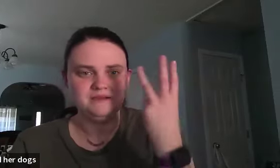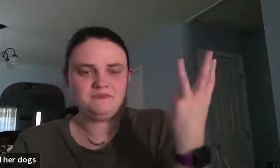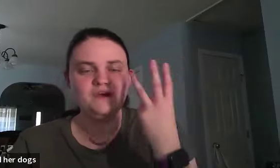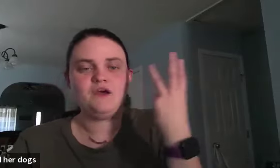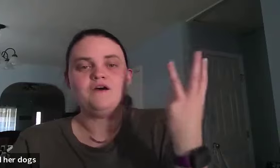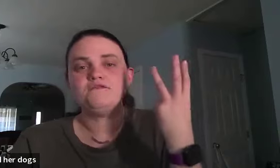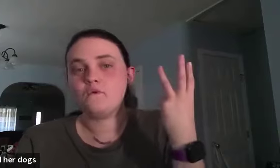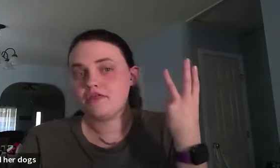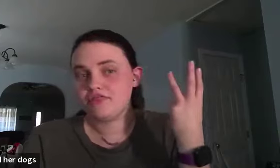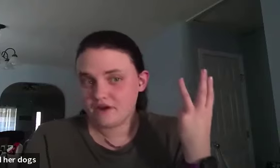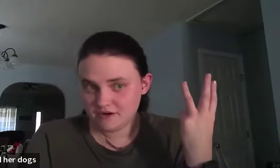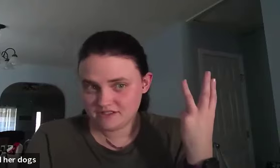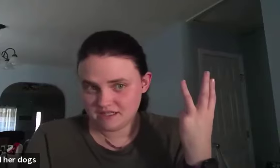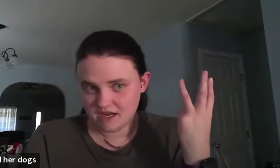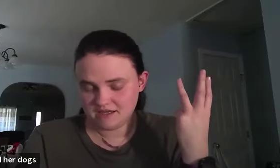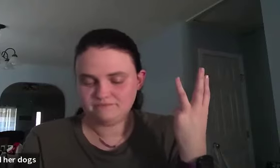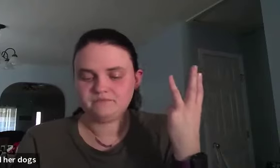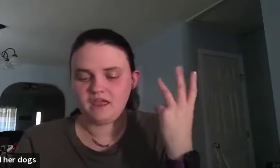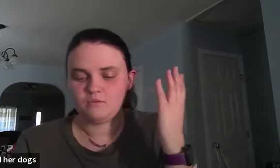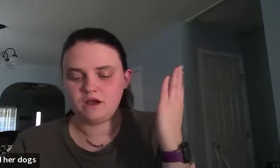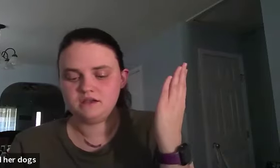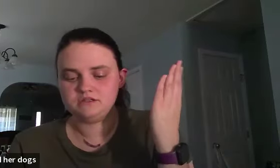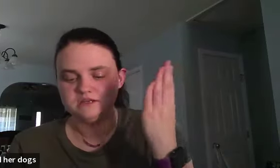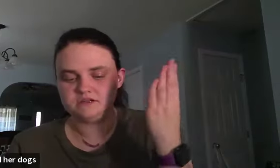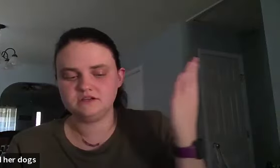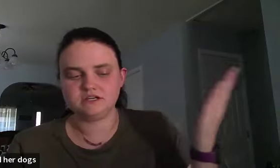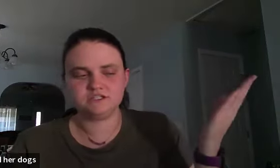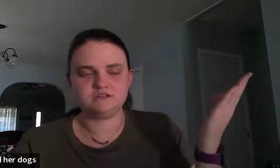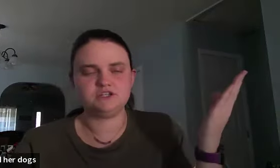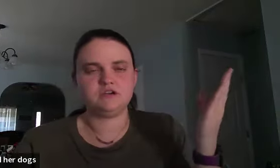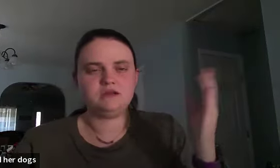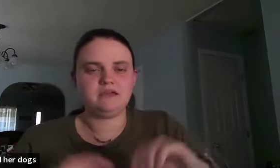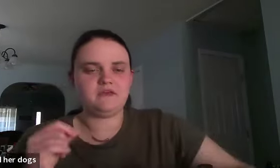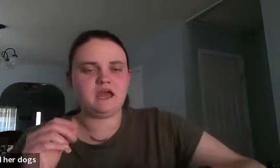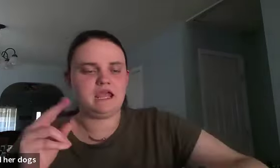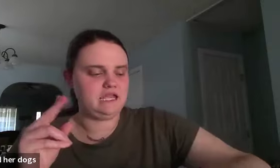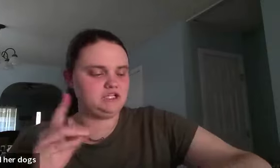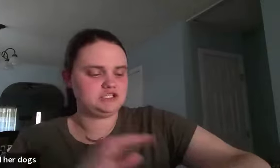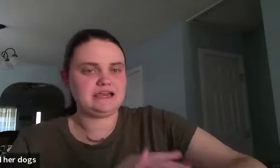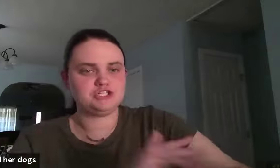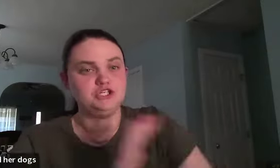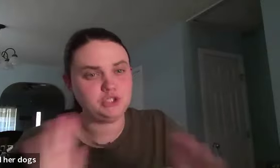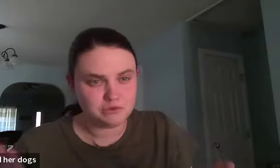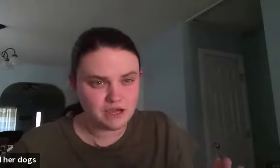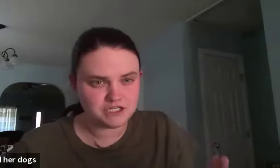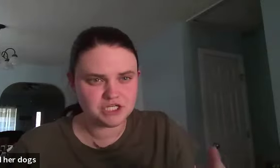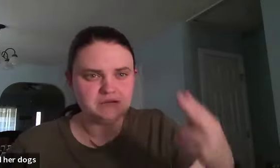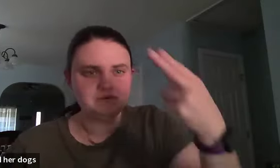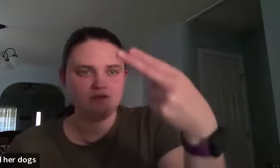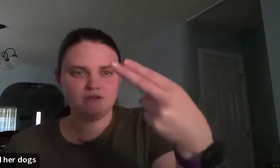Okay. For Thursday, what you typically are going to do is you're going to make that H/U kind of shape.